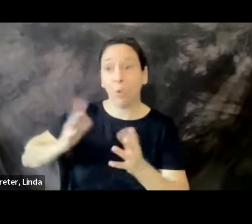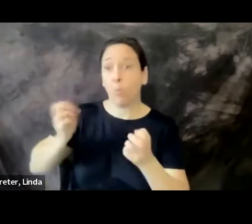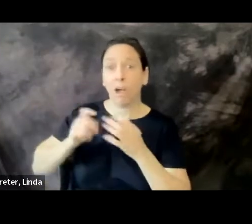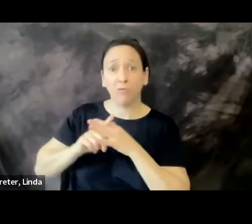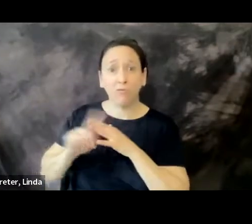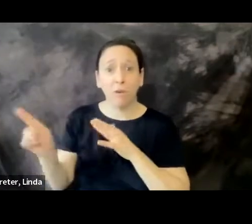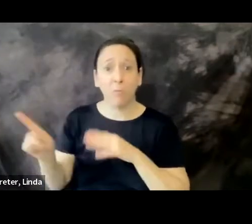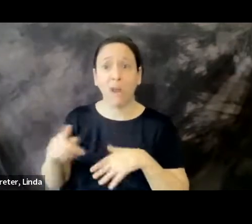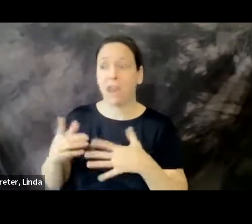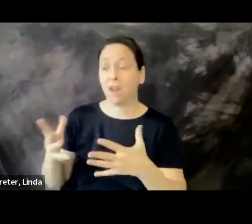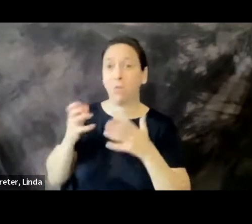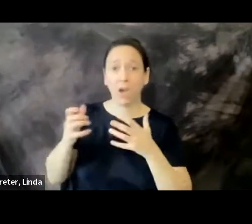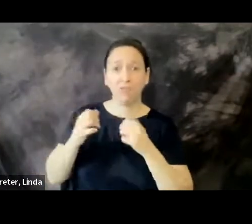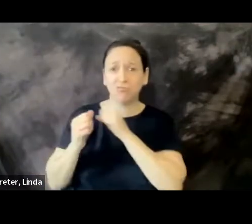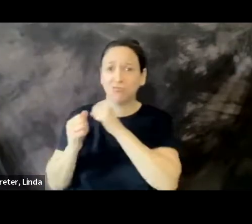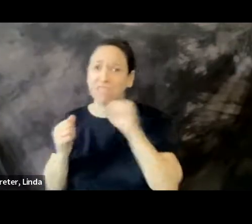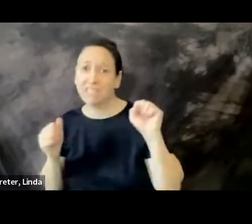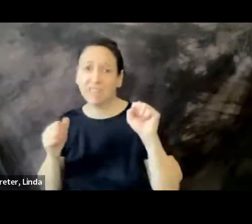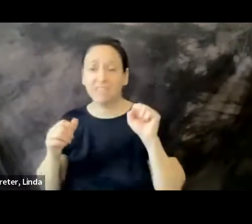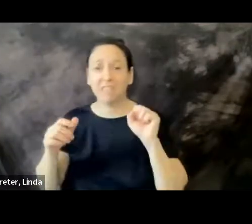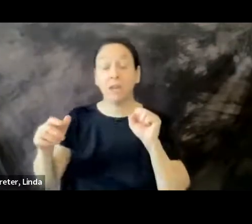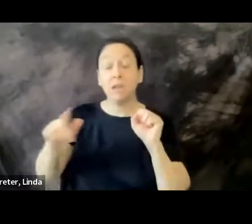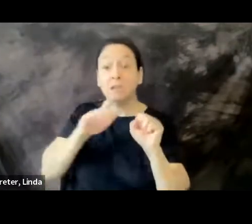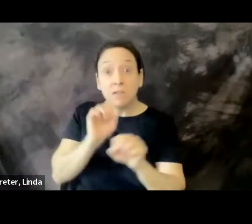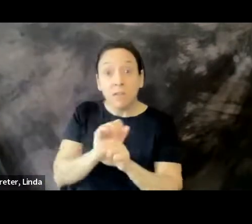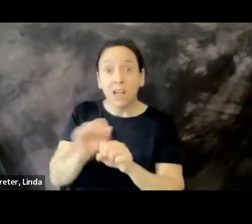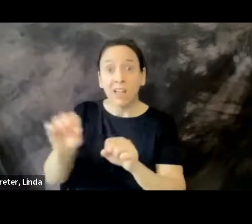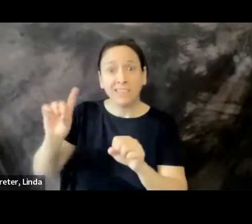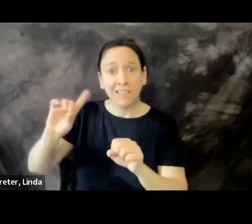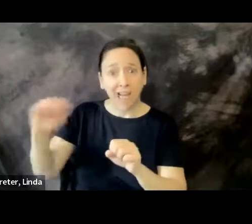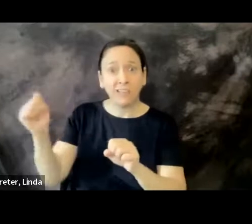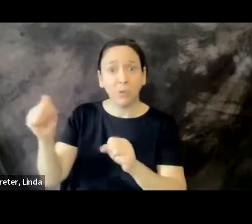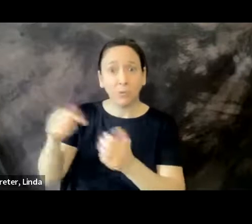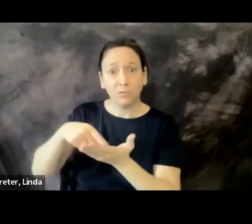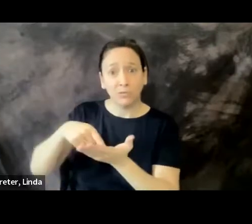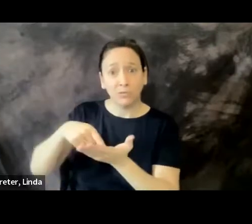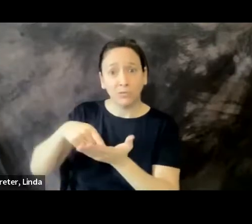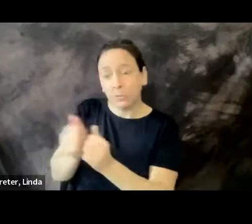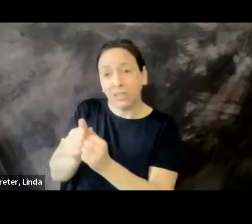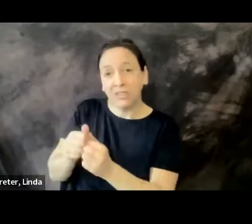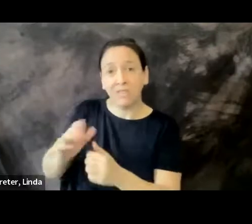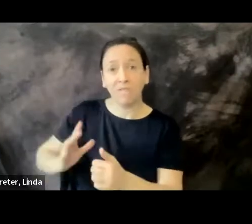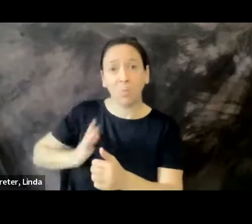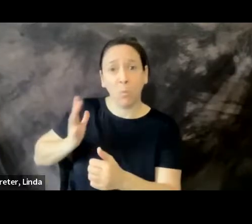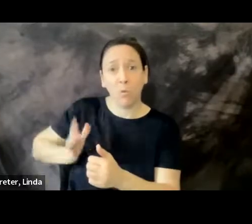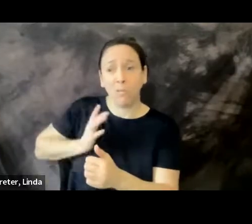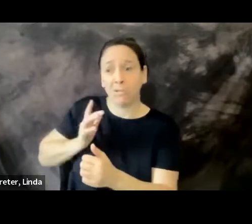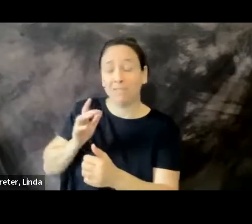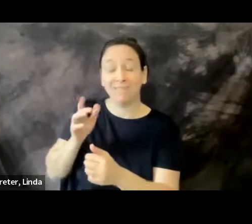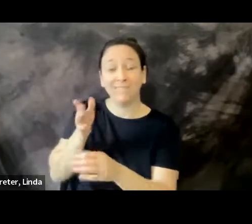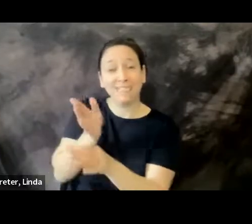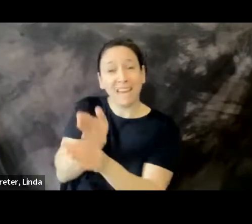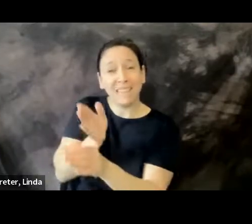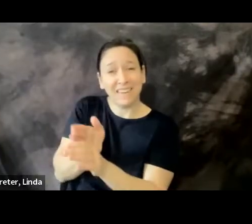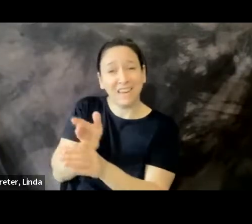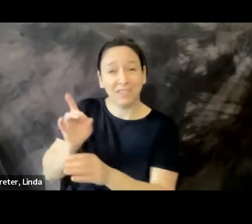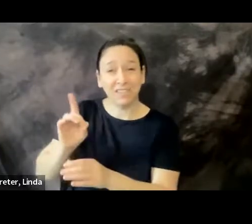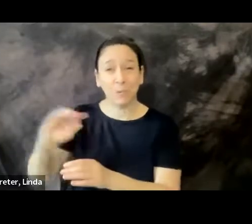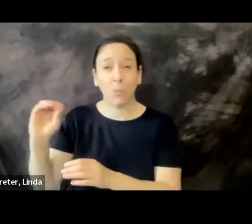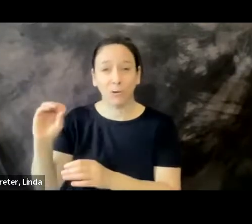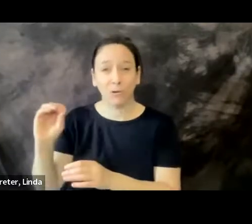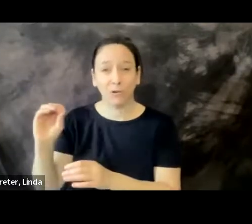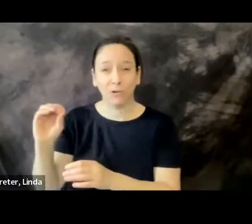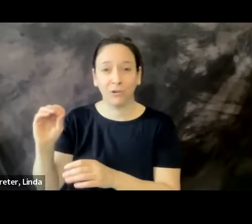resisted in any way were actually diagnosed with formal psychiatric disorders. And so